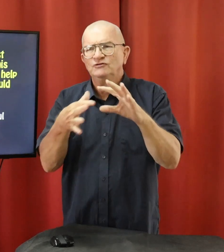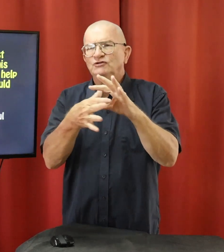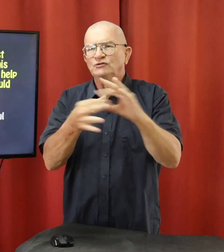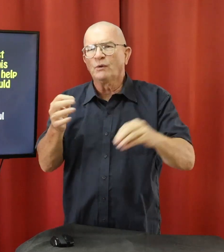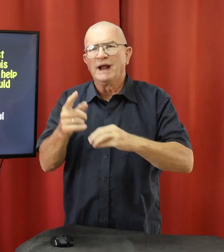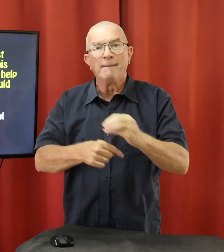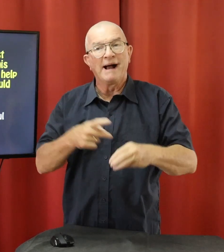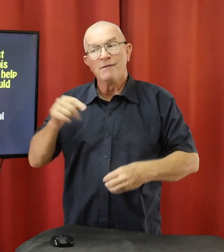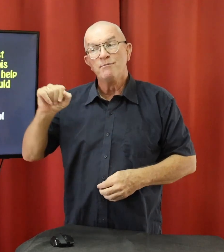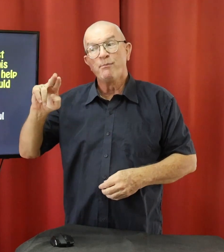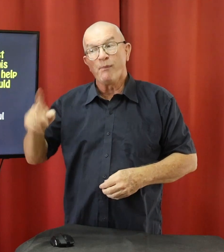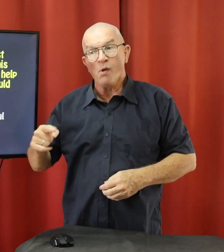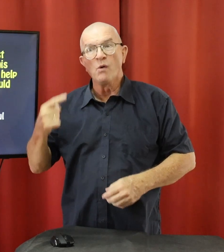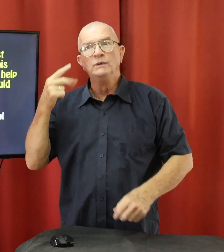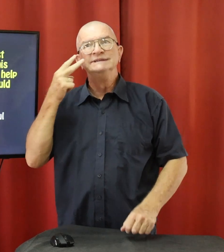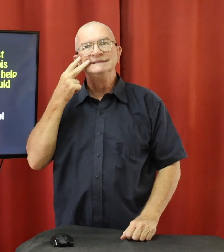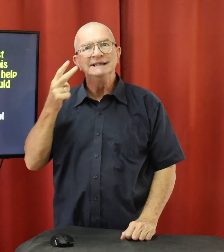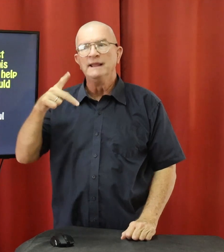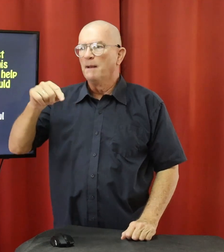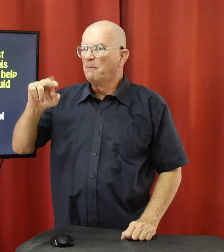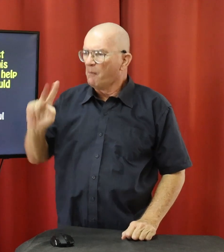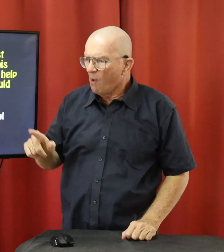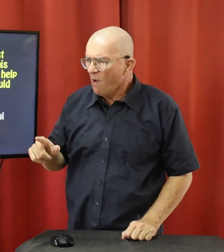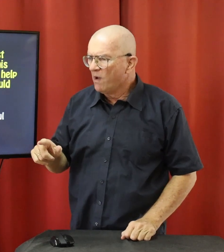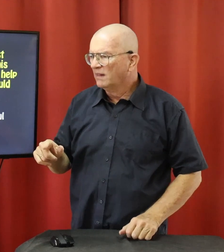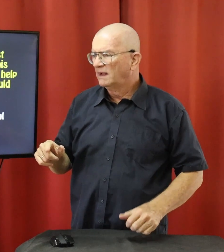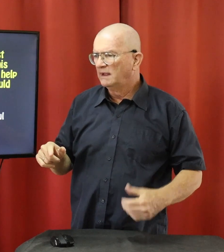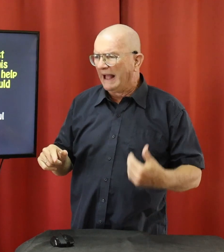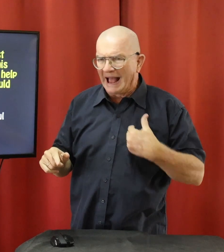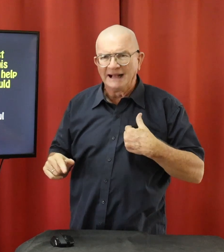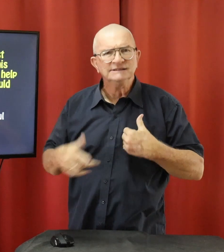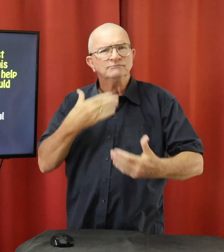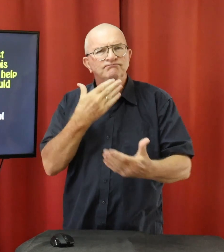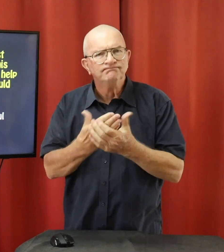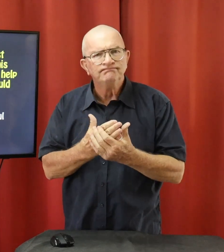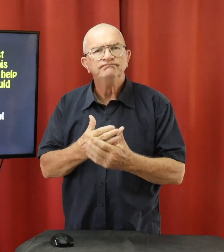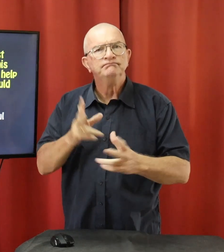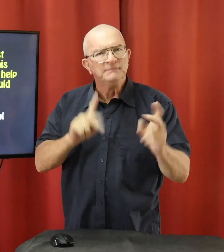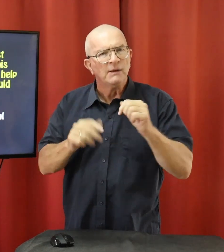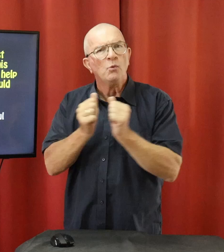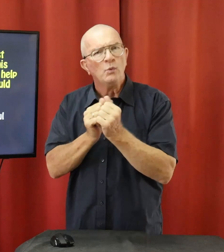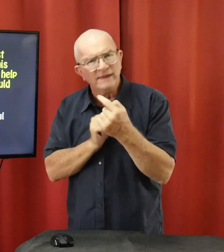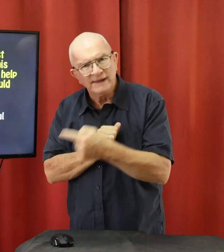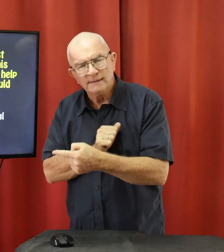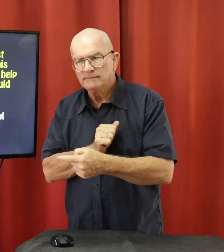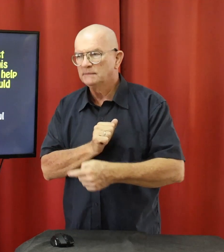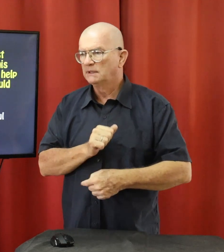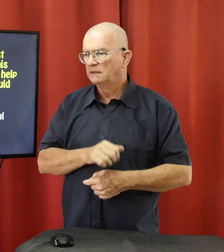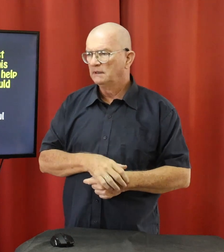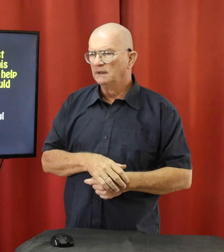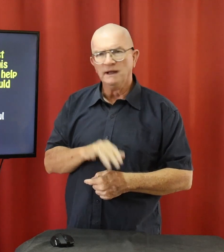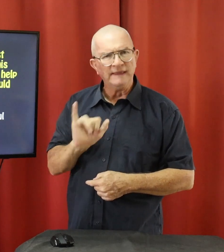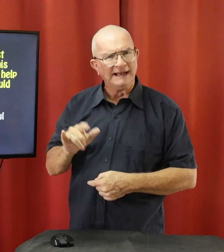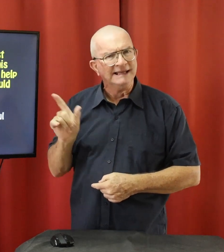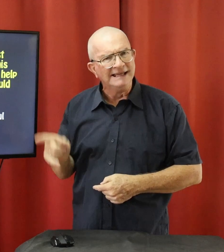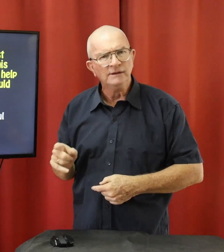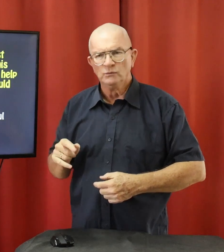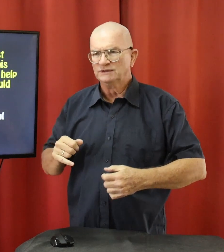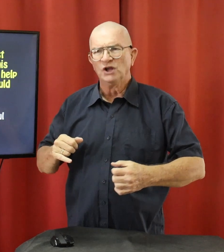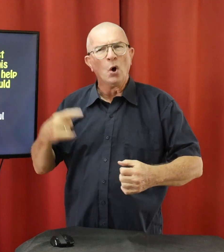This is a very interesting story about Paul, that Paul has good people working with him, and he was